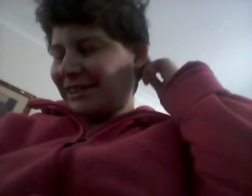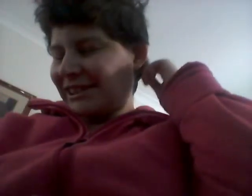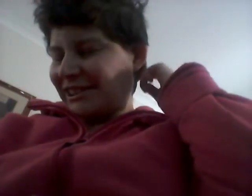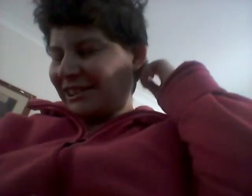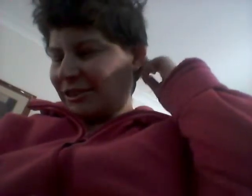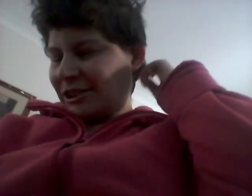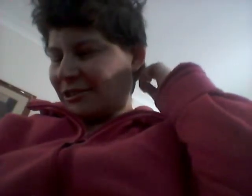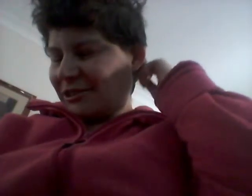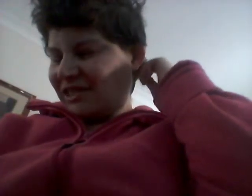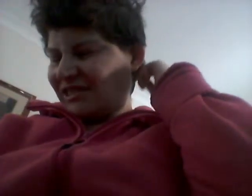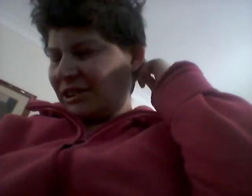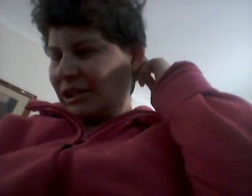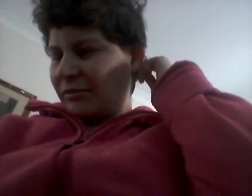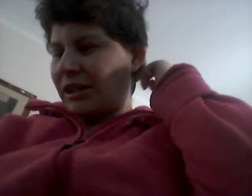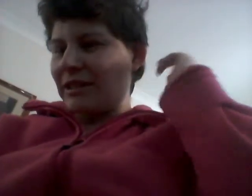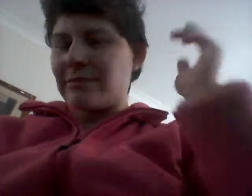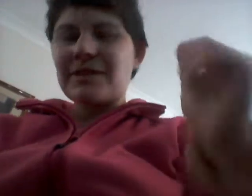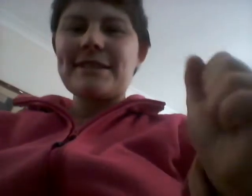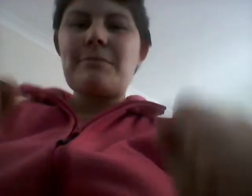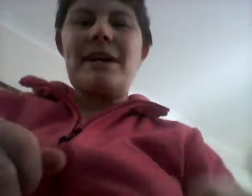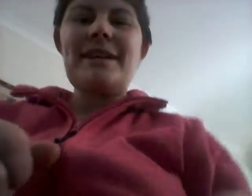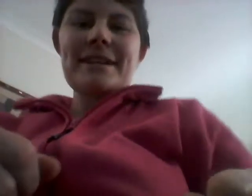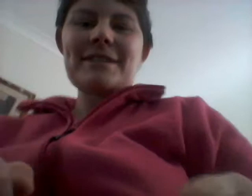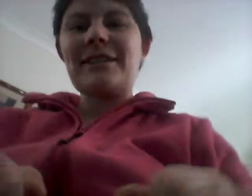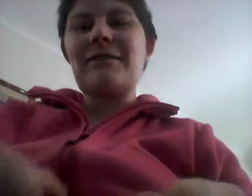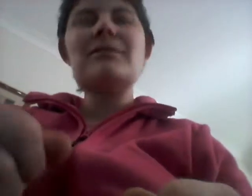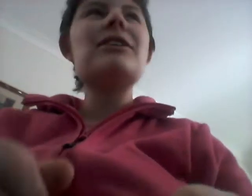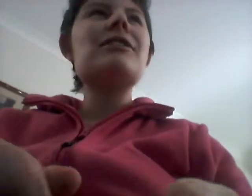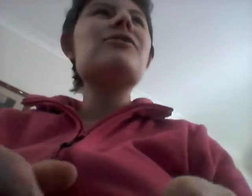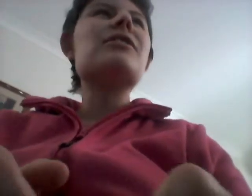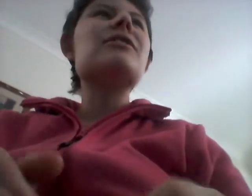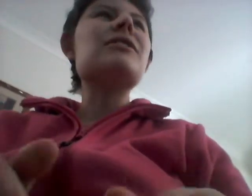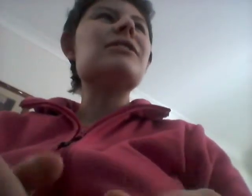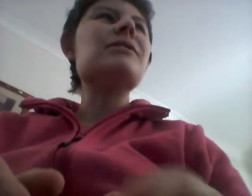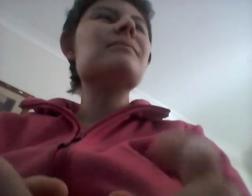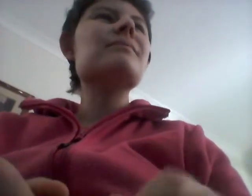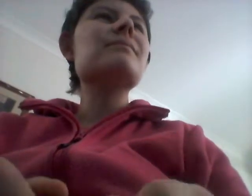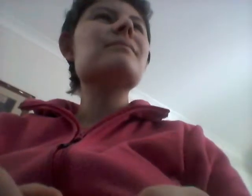That was all my channel. Here's another one. Incy Wincy Spider. So, Ink. Okay.